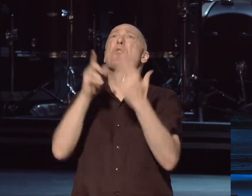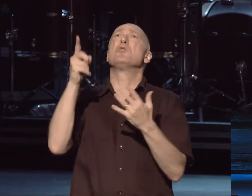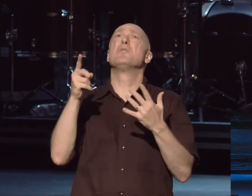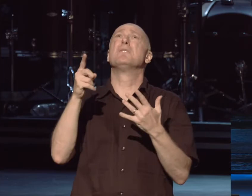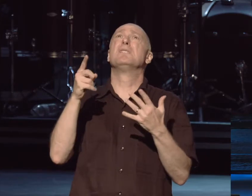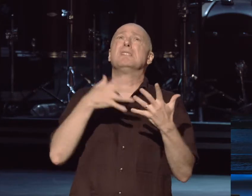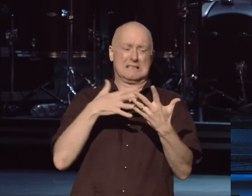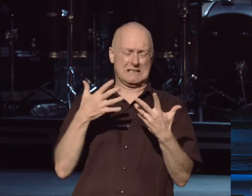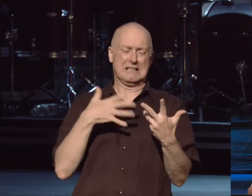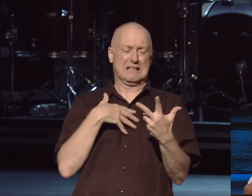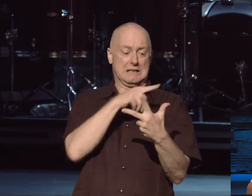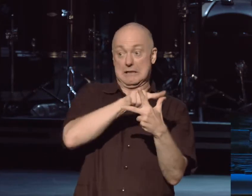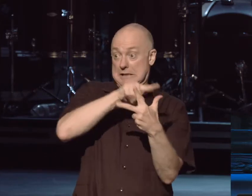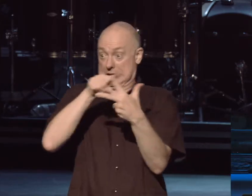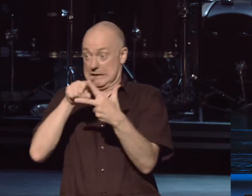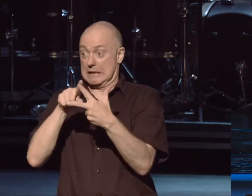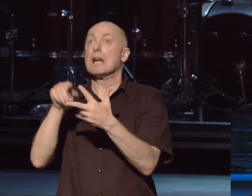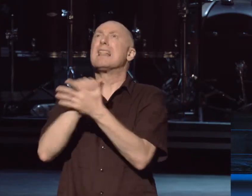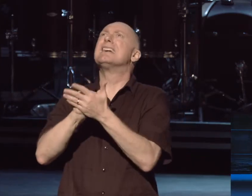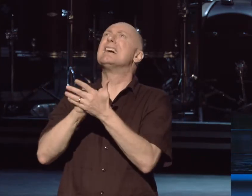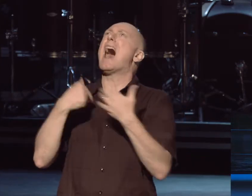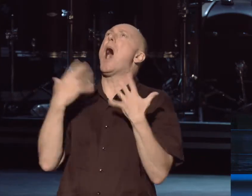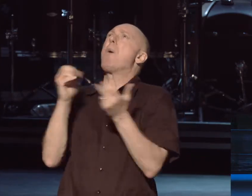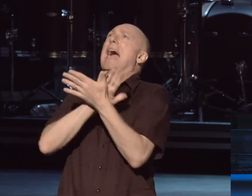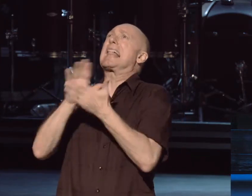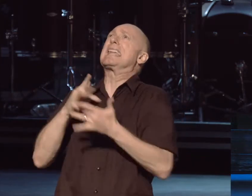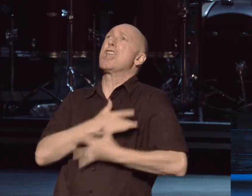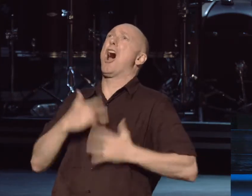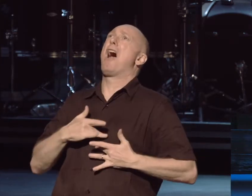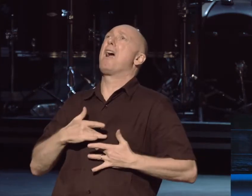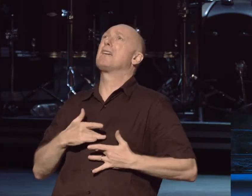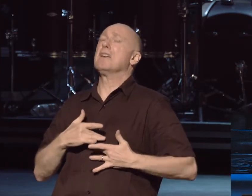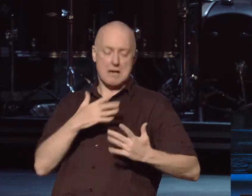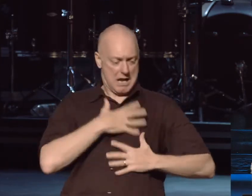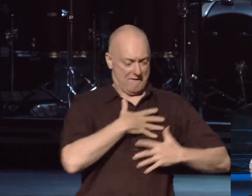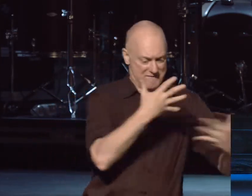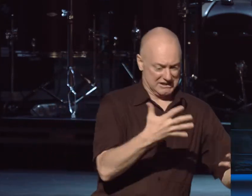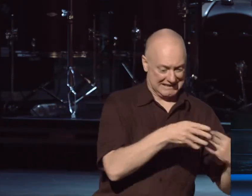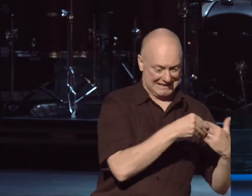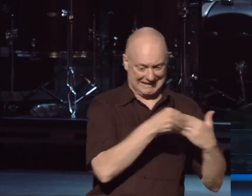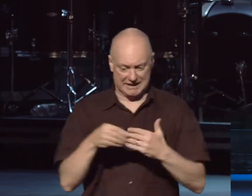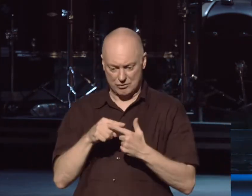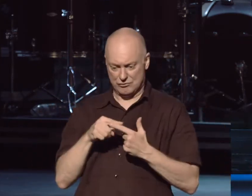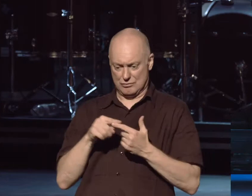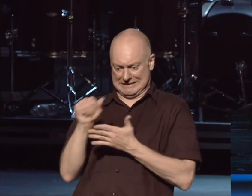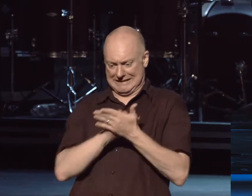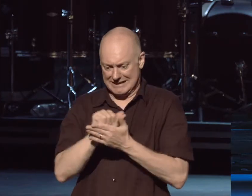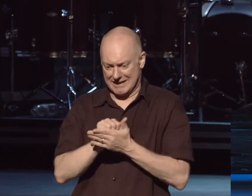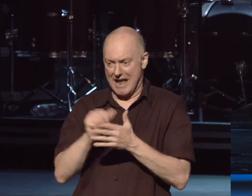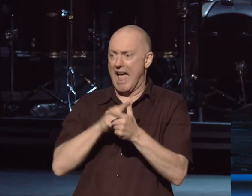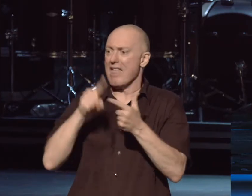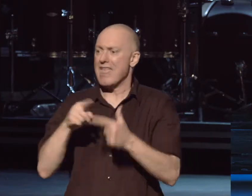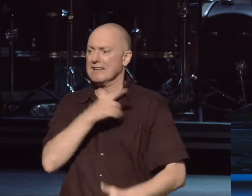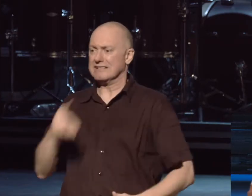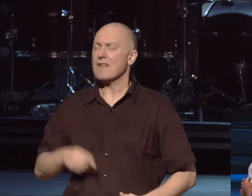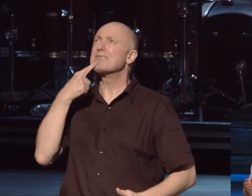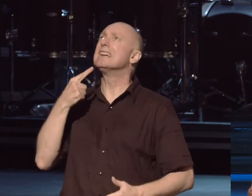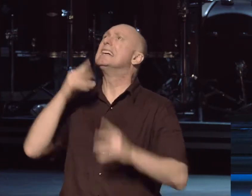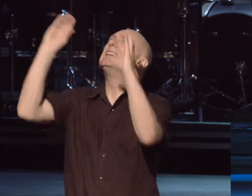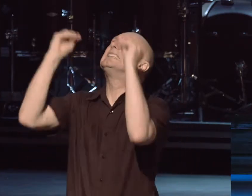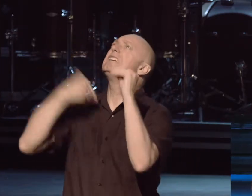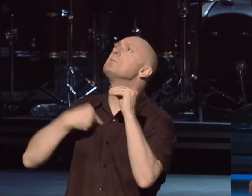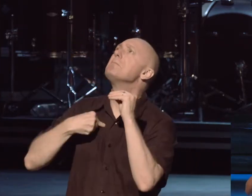sinned before you. Cleanse is, create in me a clean heart, O God. Confession leads to cleansing. And from cleansing, then David